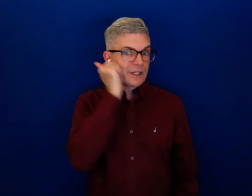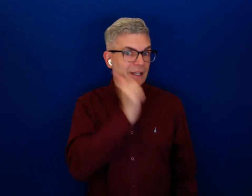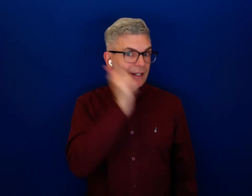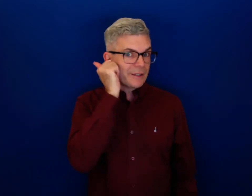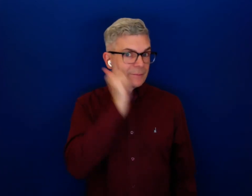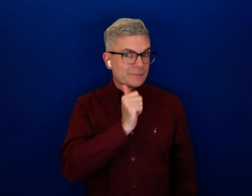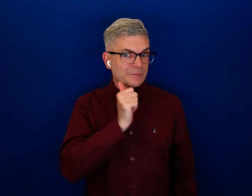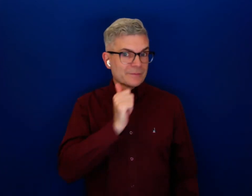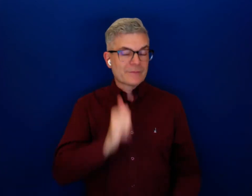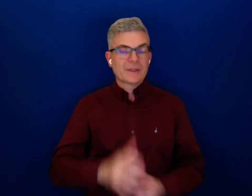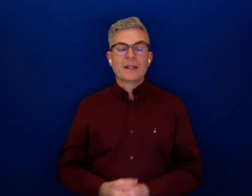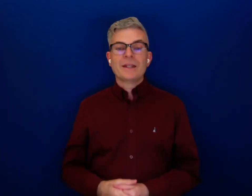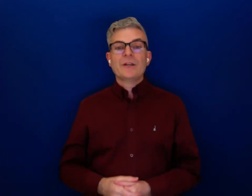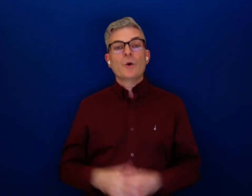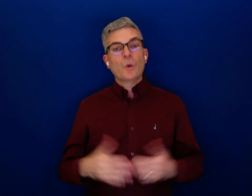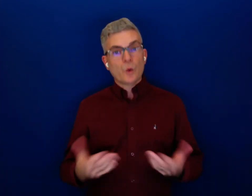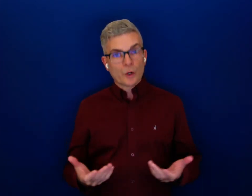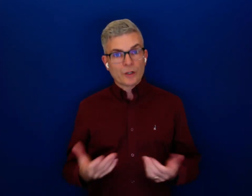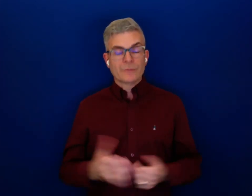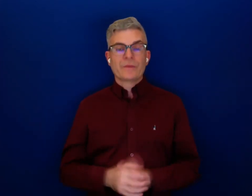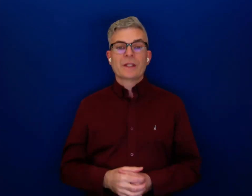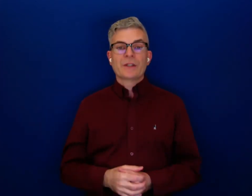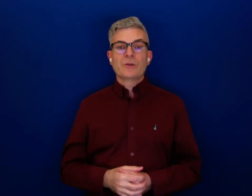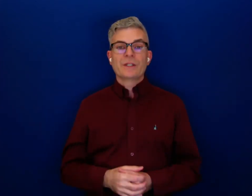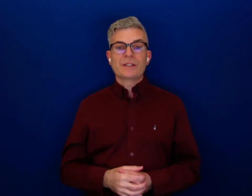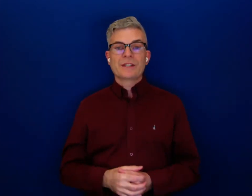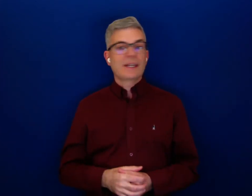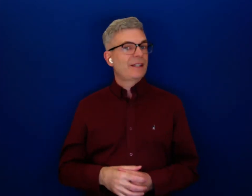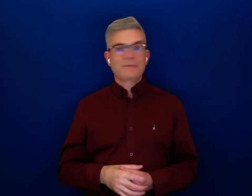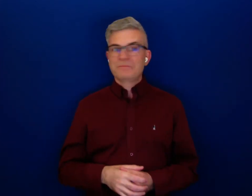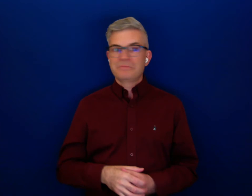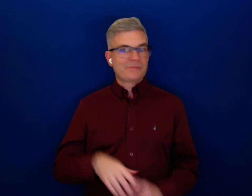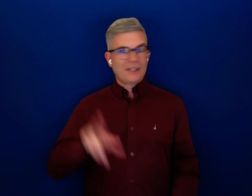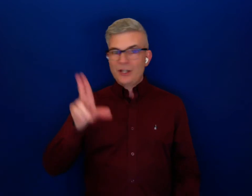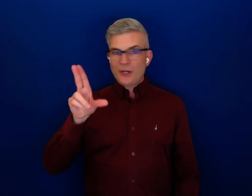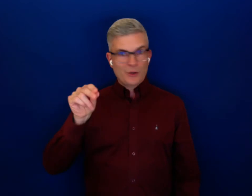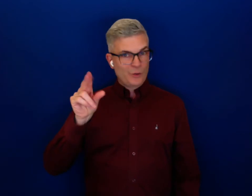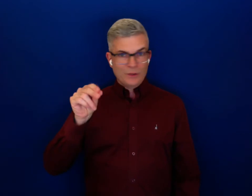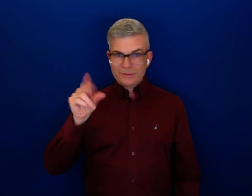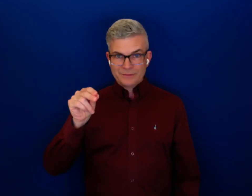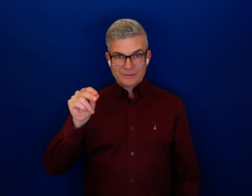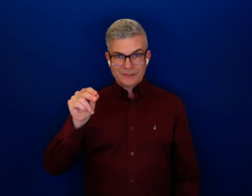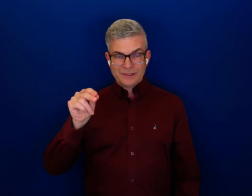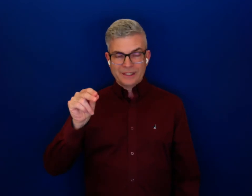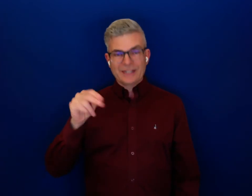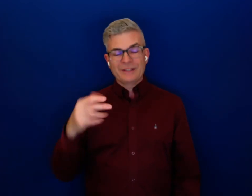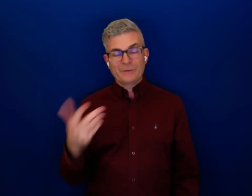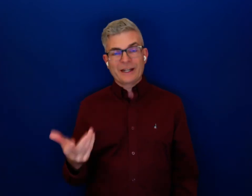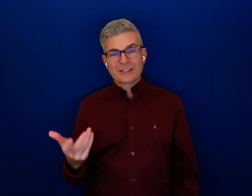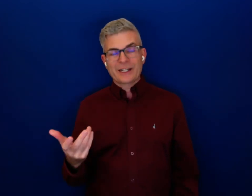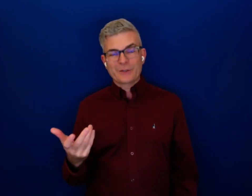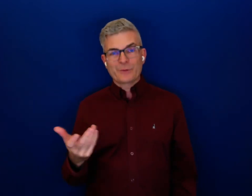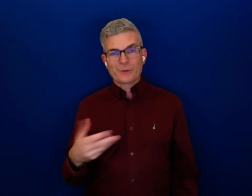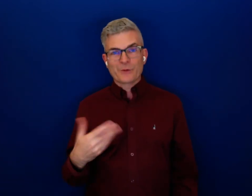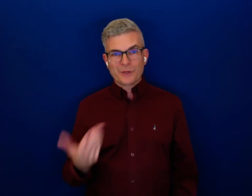day. Or you can say no. I, in fact, kind of prefer that you